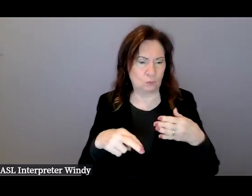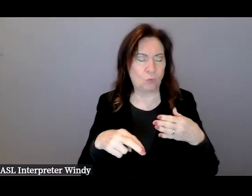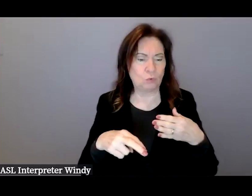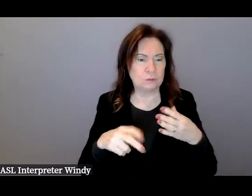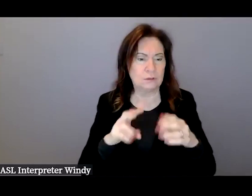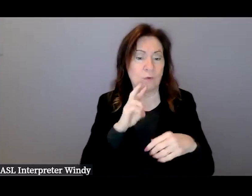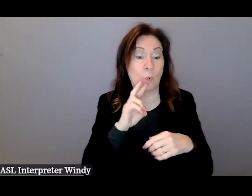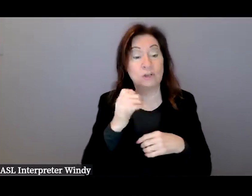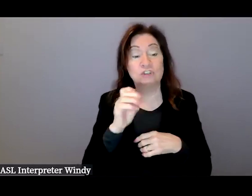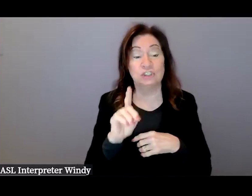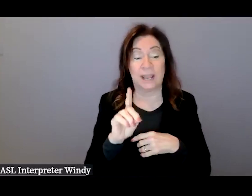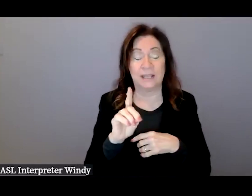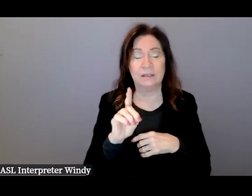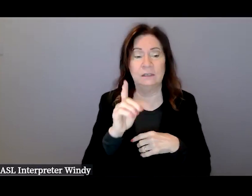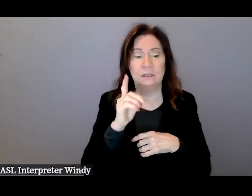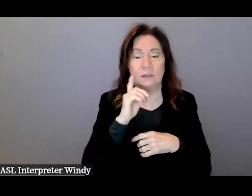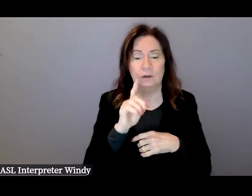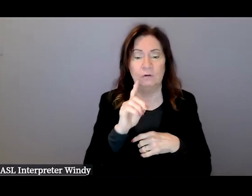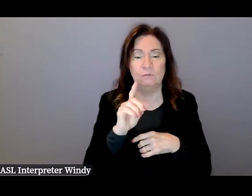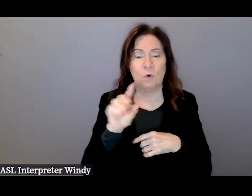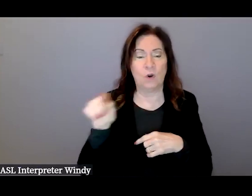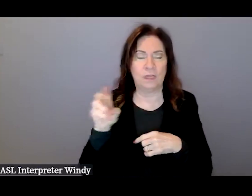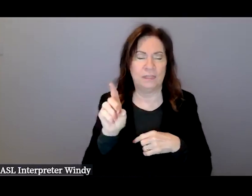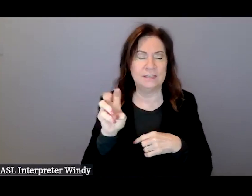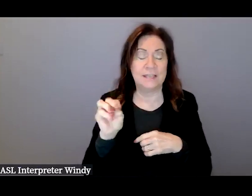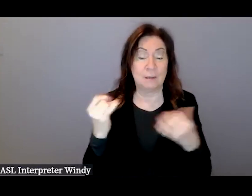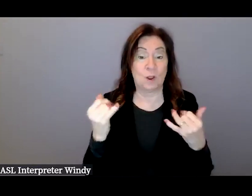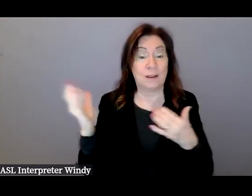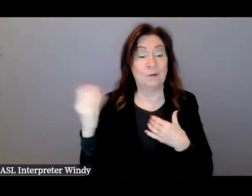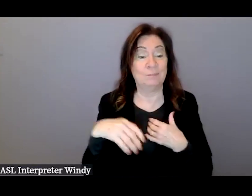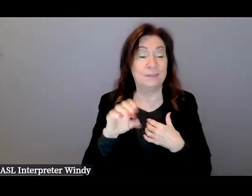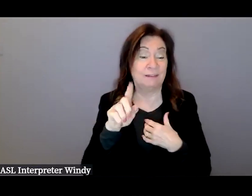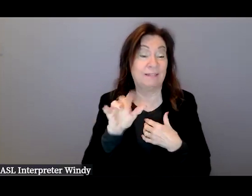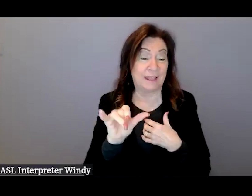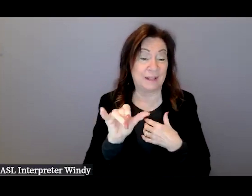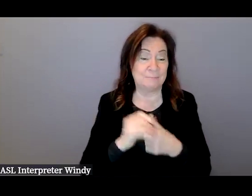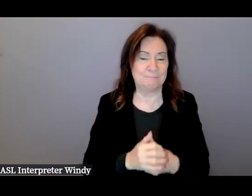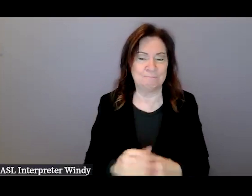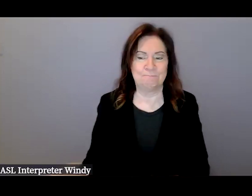watershed for our Norfolk Dam. So at this time, I'll bring up Clay.